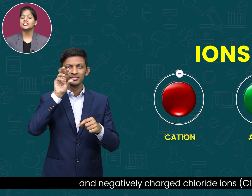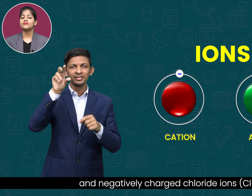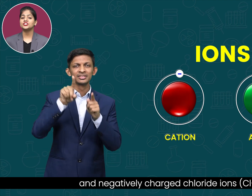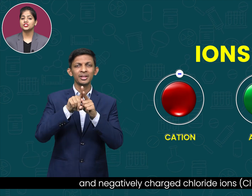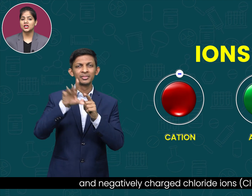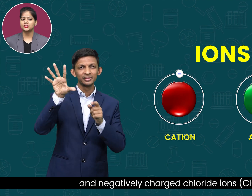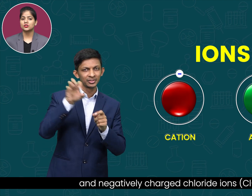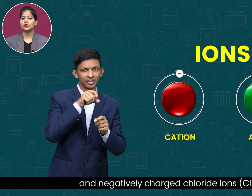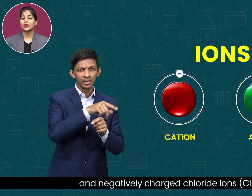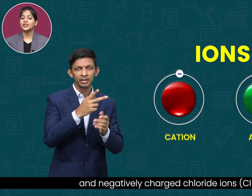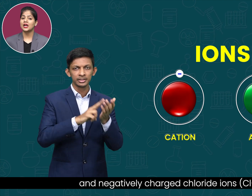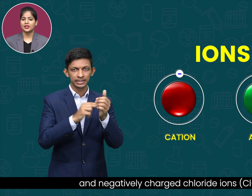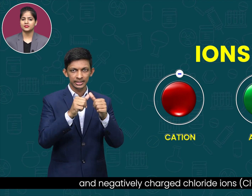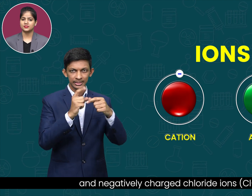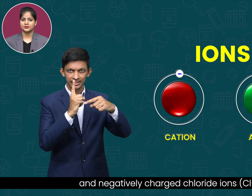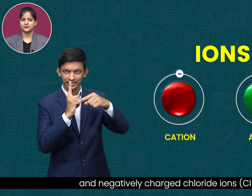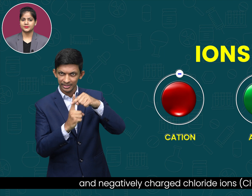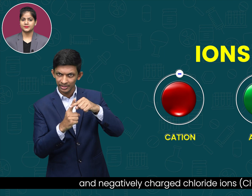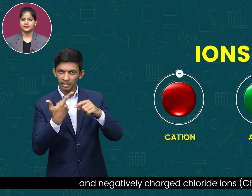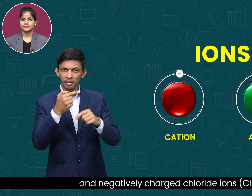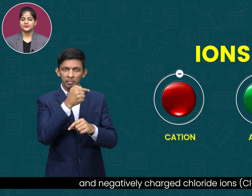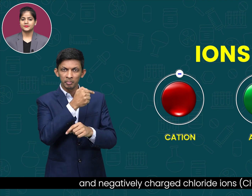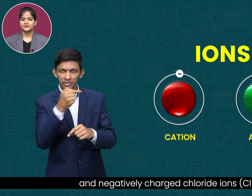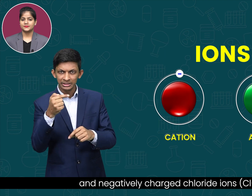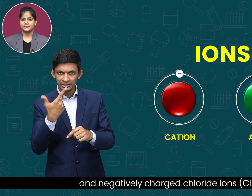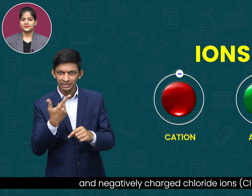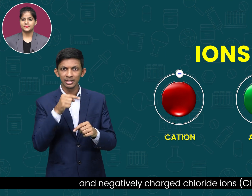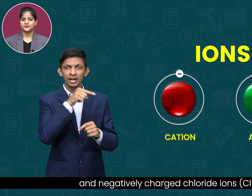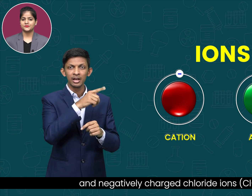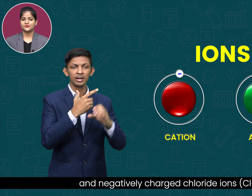and negatively charged chloride ions.